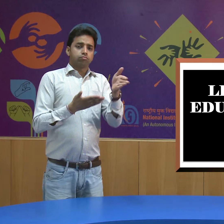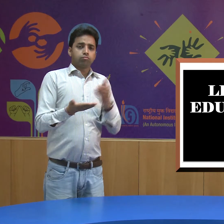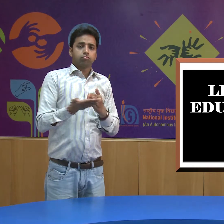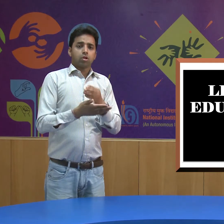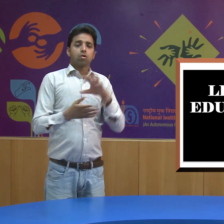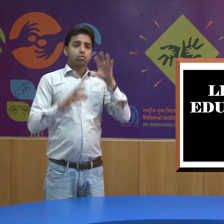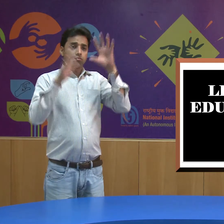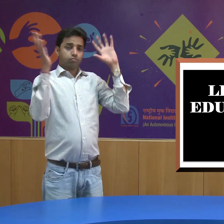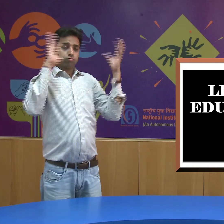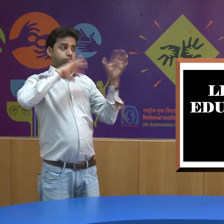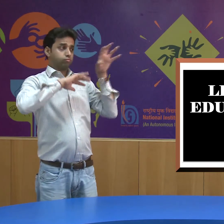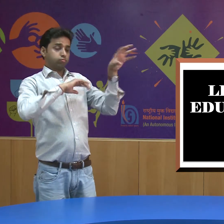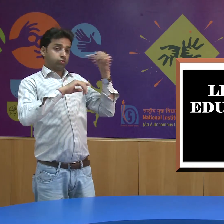after independence.